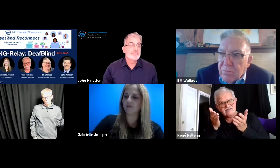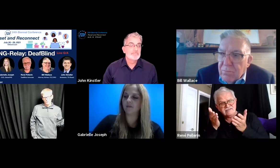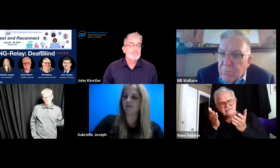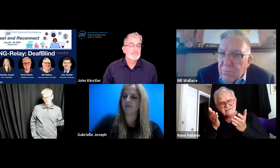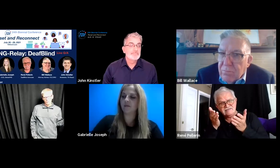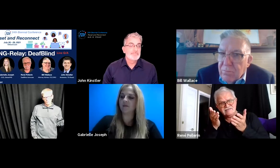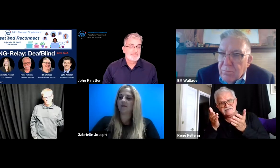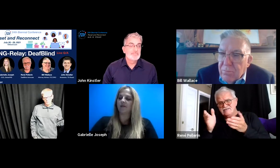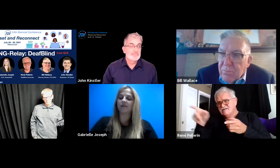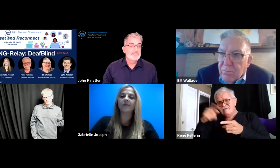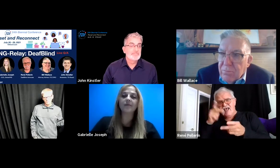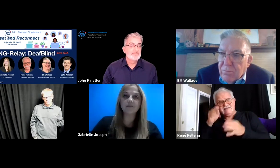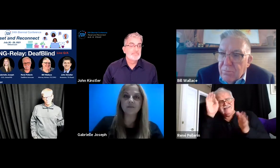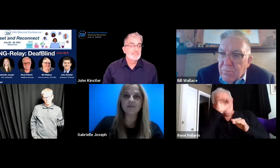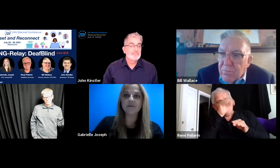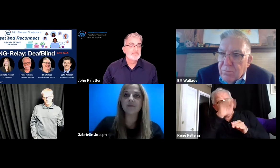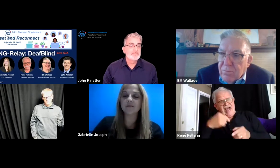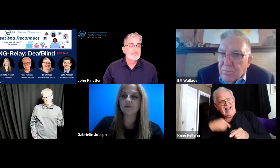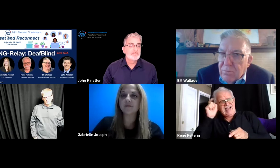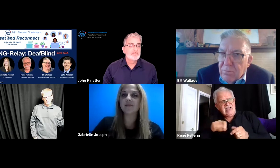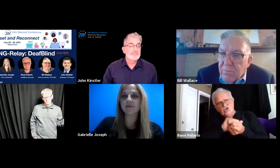And the VRS services